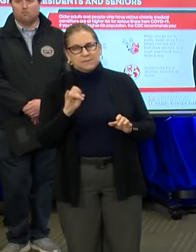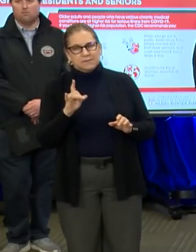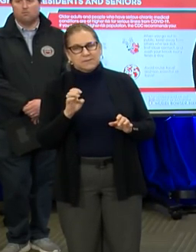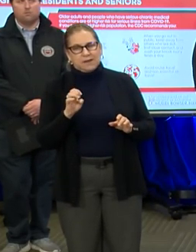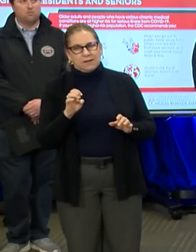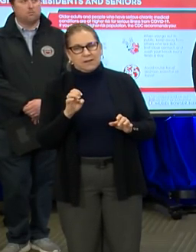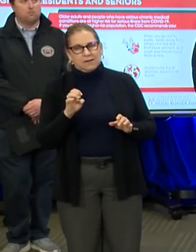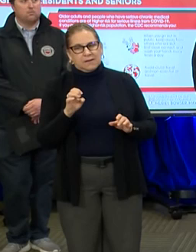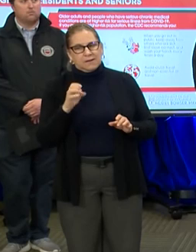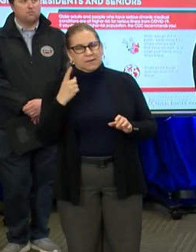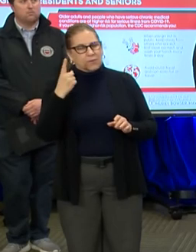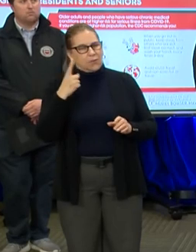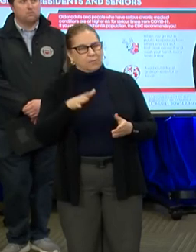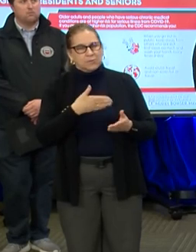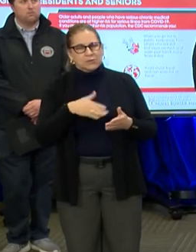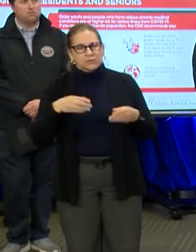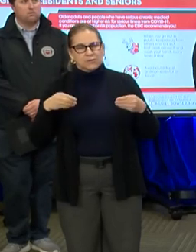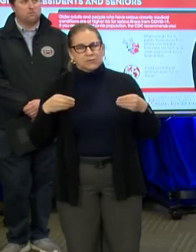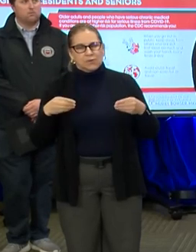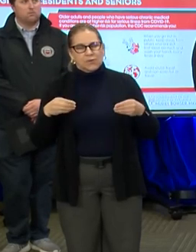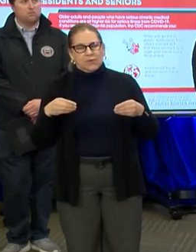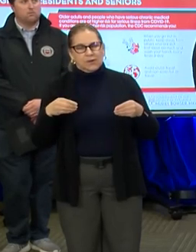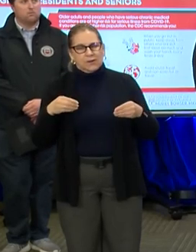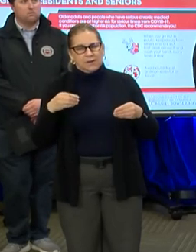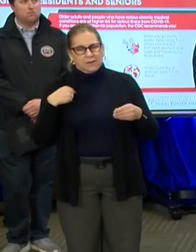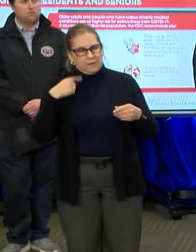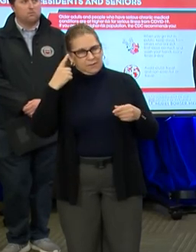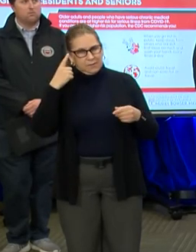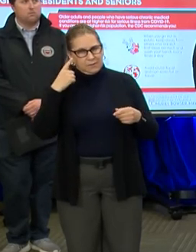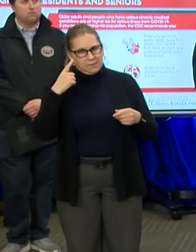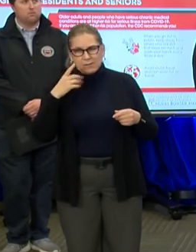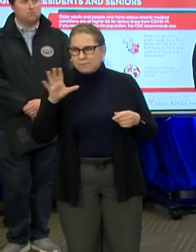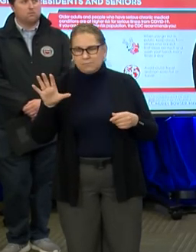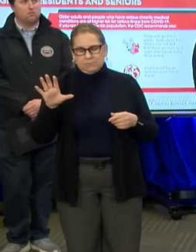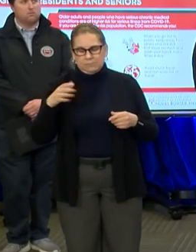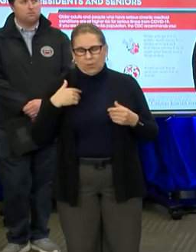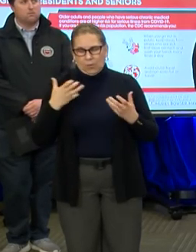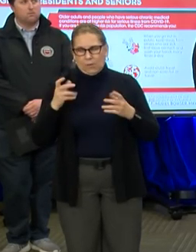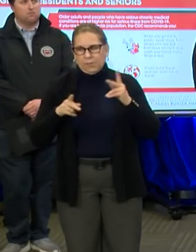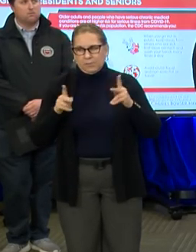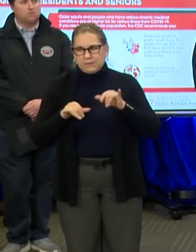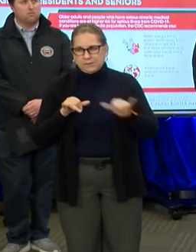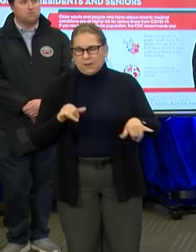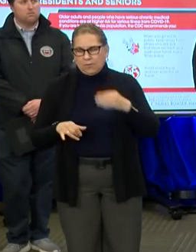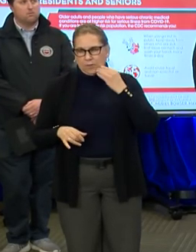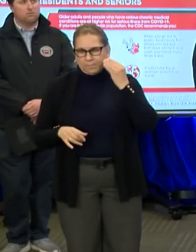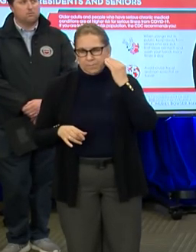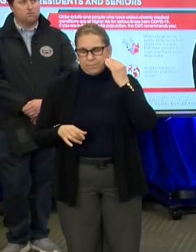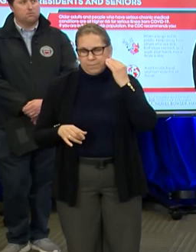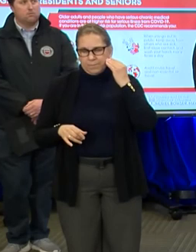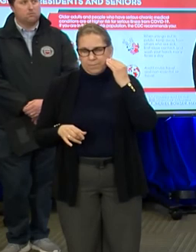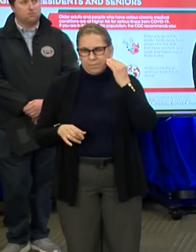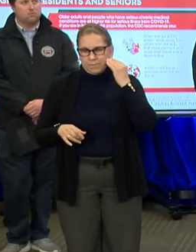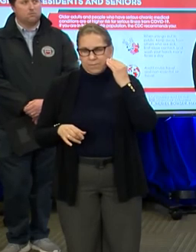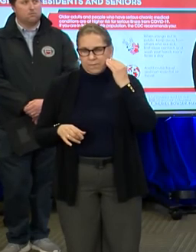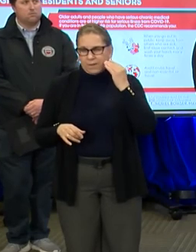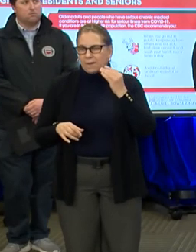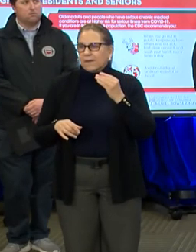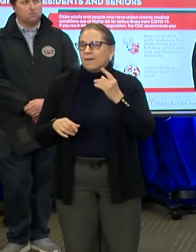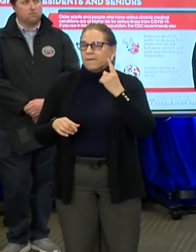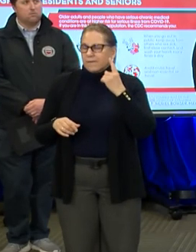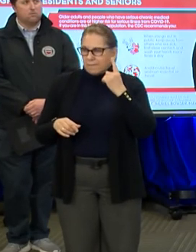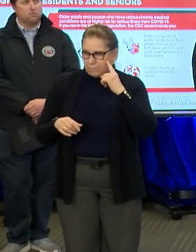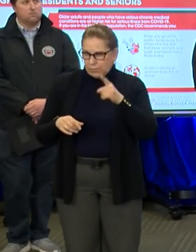people to stay at home except for essential business. We've outlined what those essential businesses are.